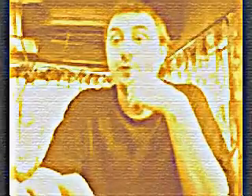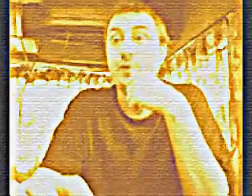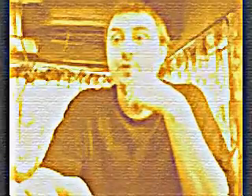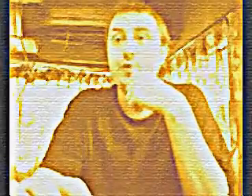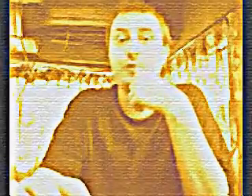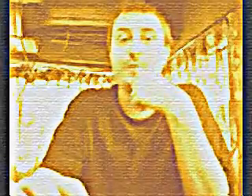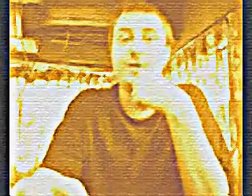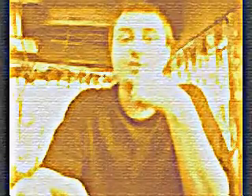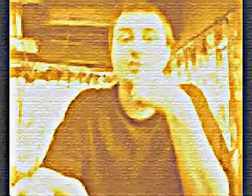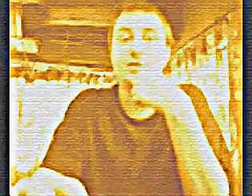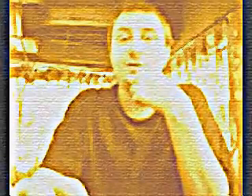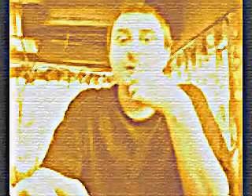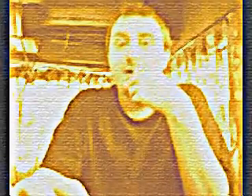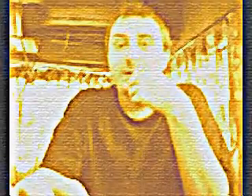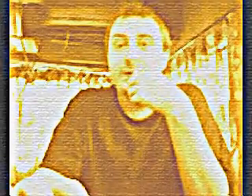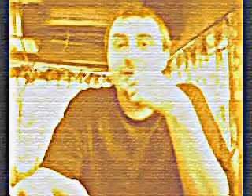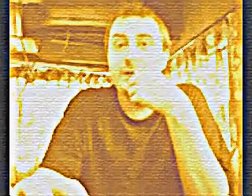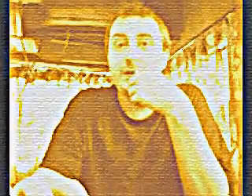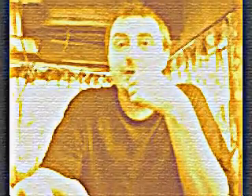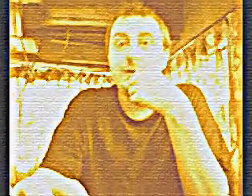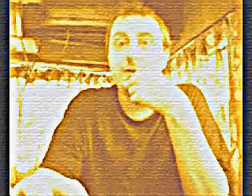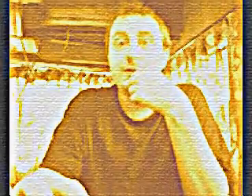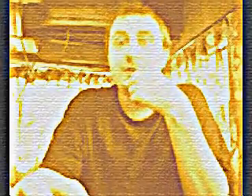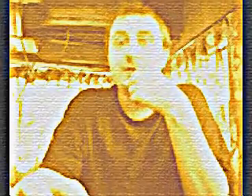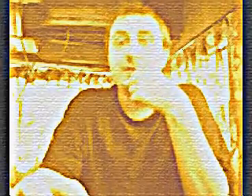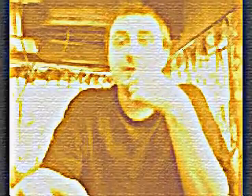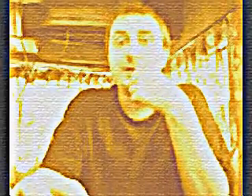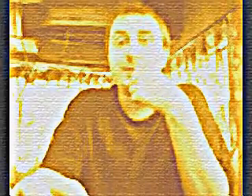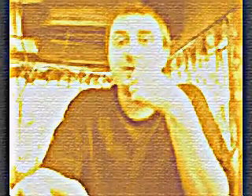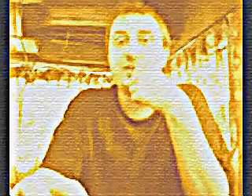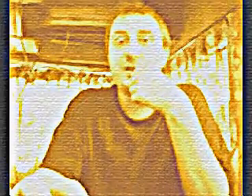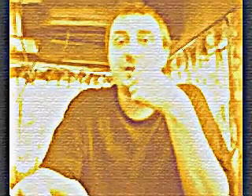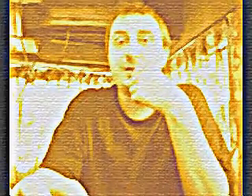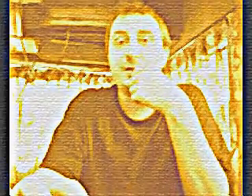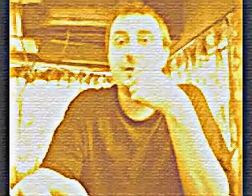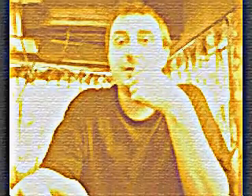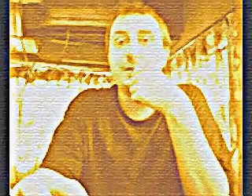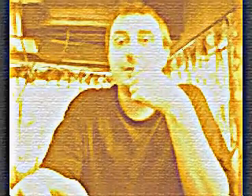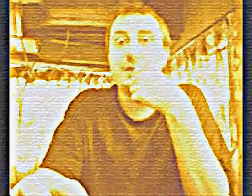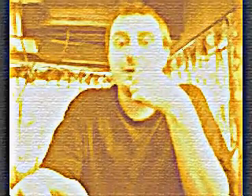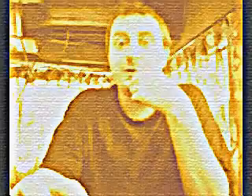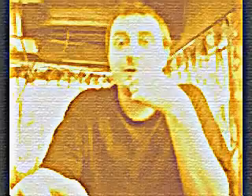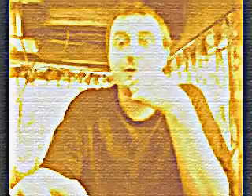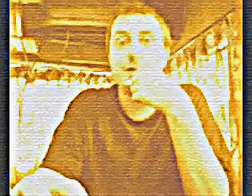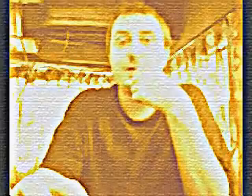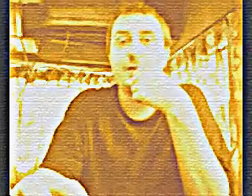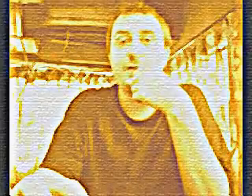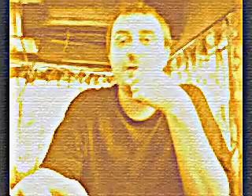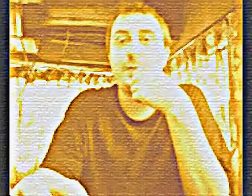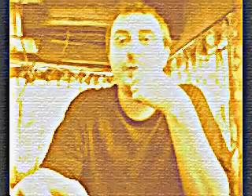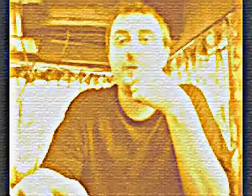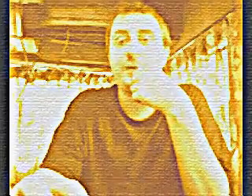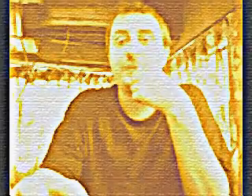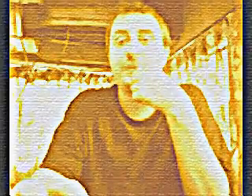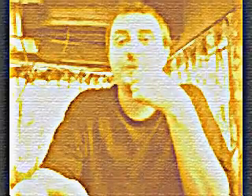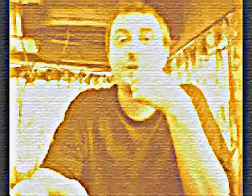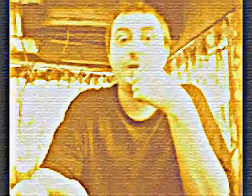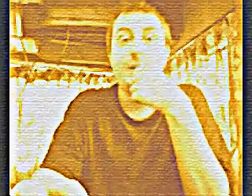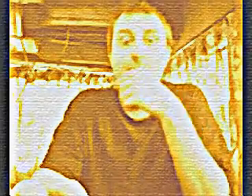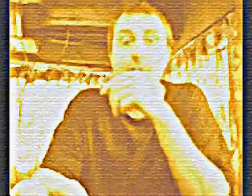heading north on North Main Street. The Kentucky State B.J. Eaton, a Kentucky State police officer, said.